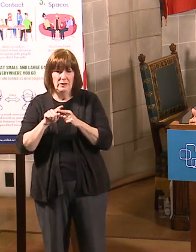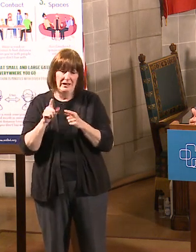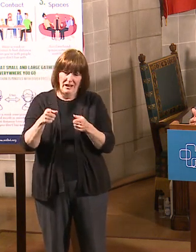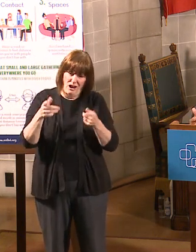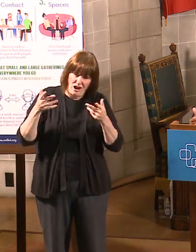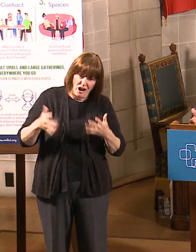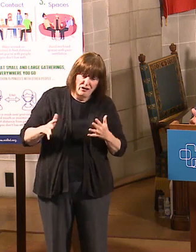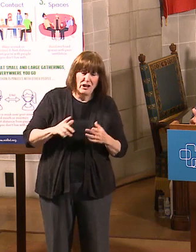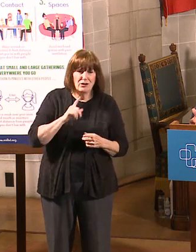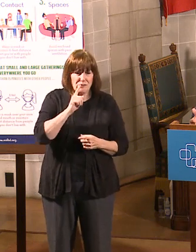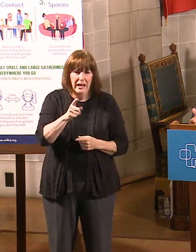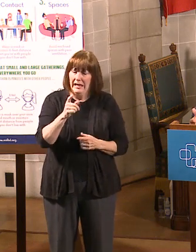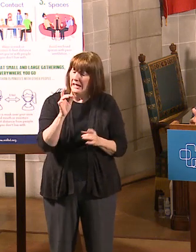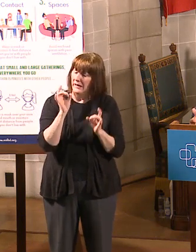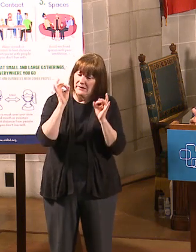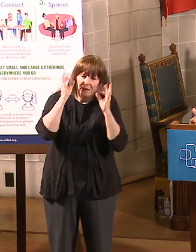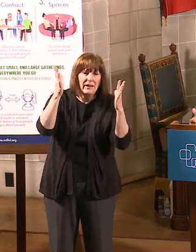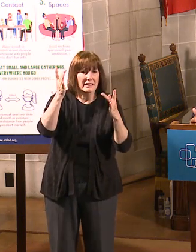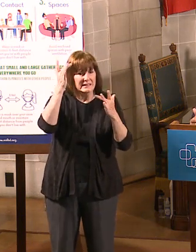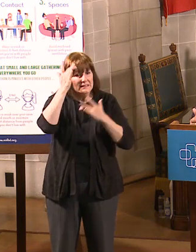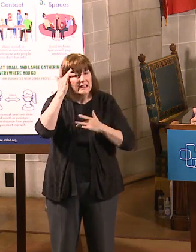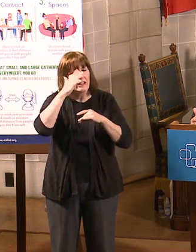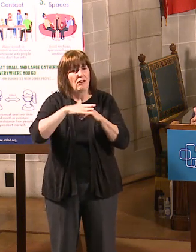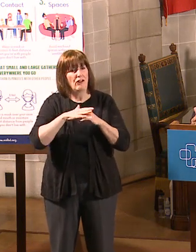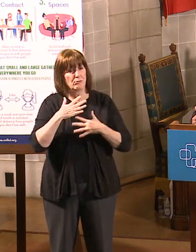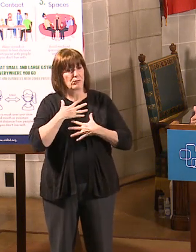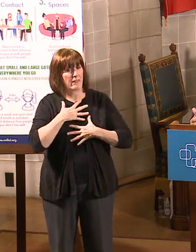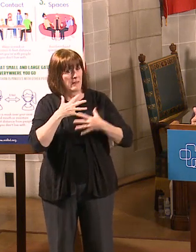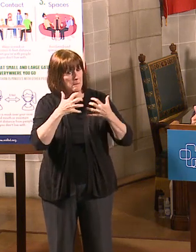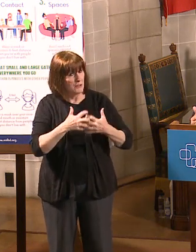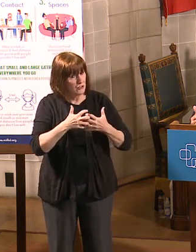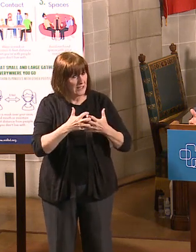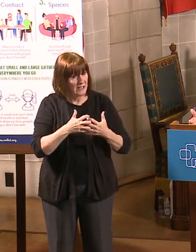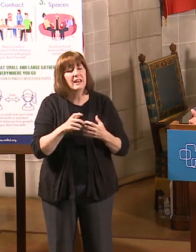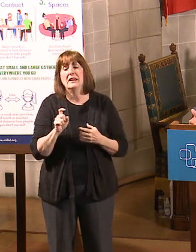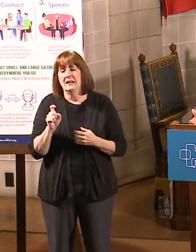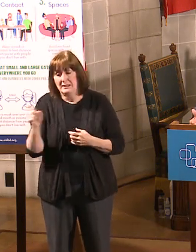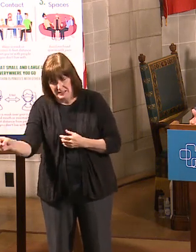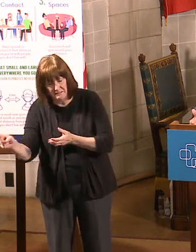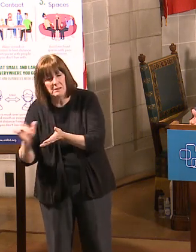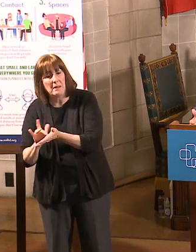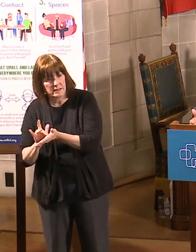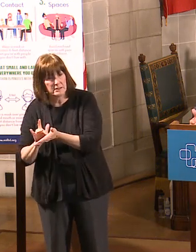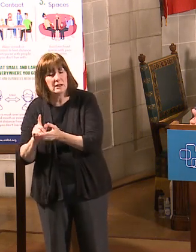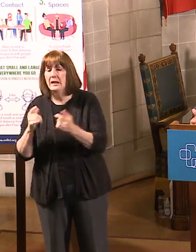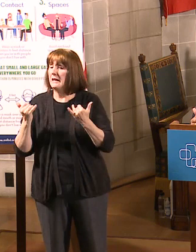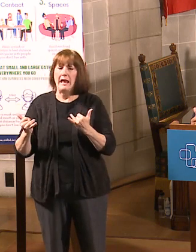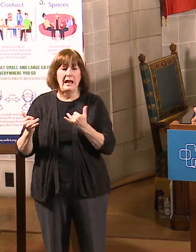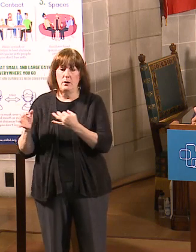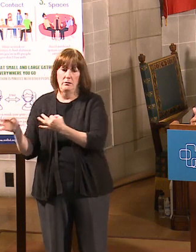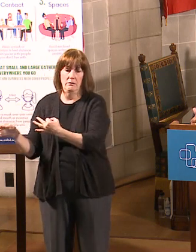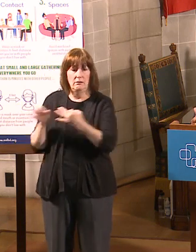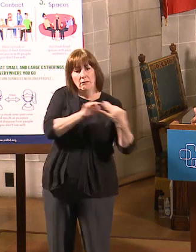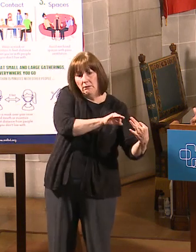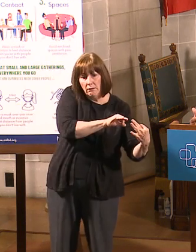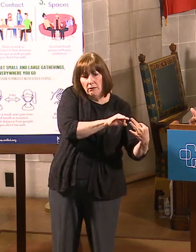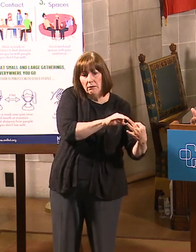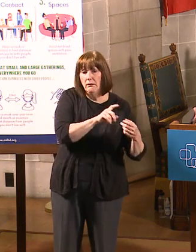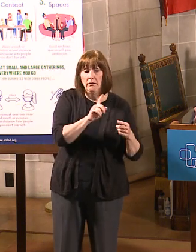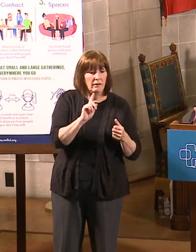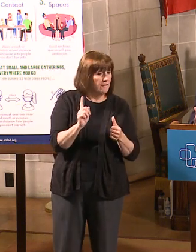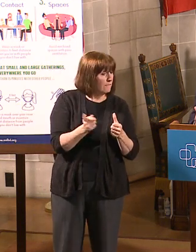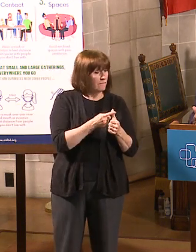already really gravely ill and on a ventilator, but now it's used very early in the course of the illness, even as soon as a